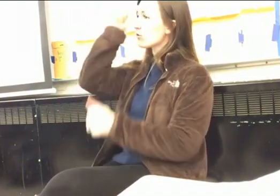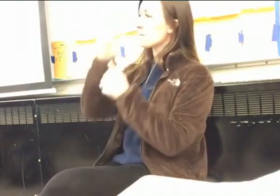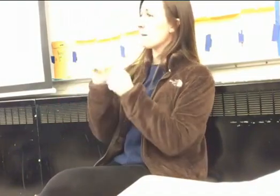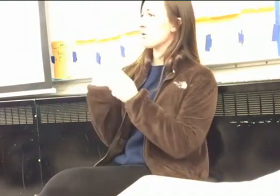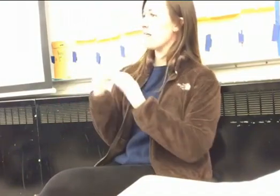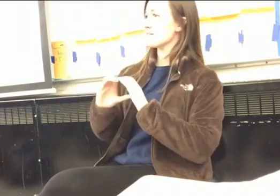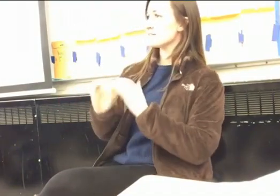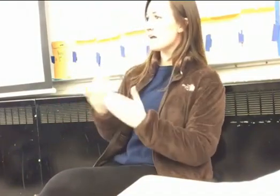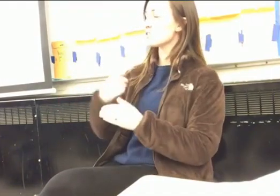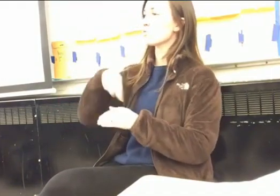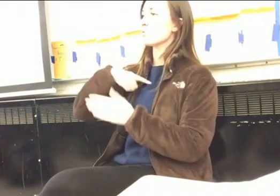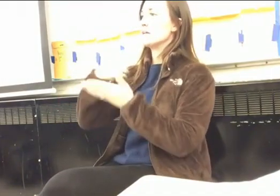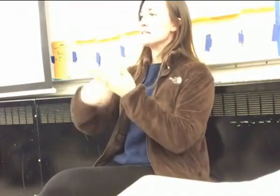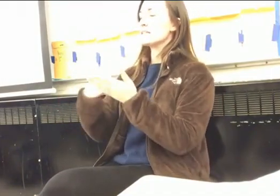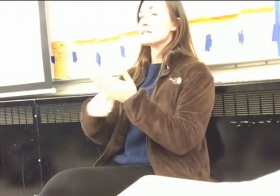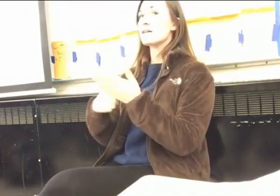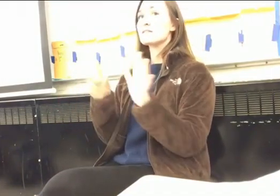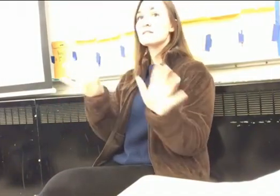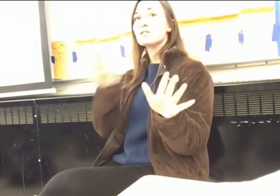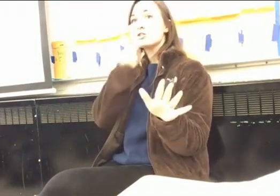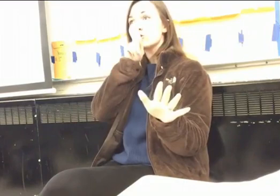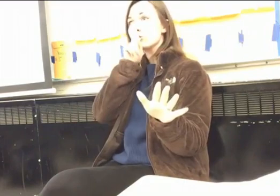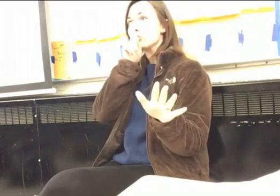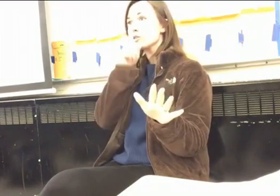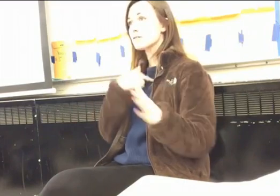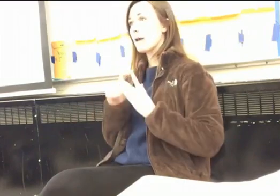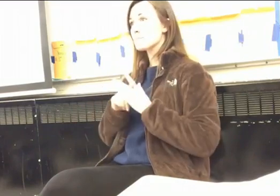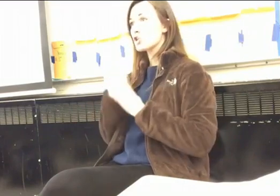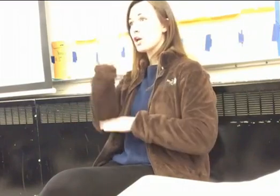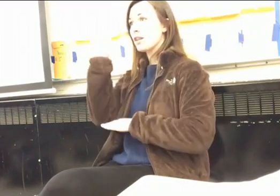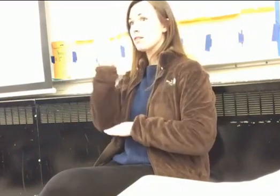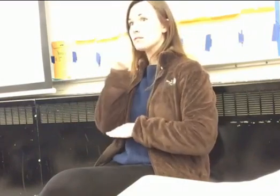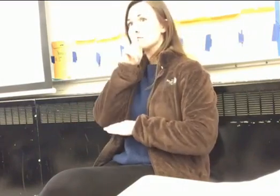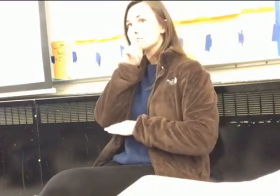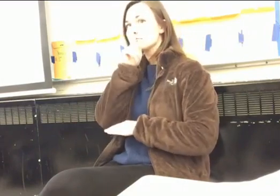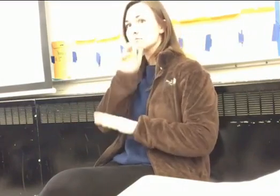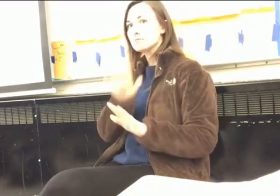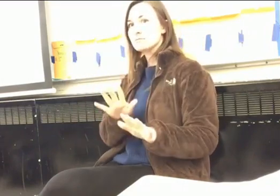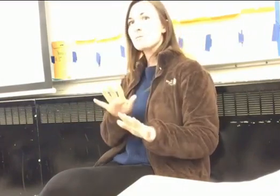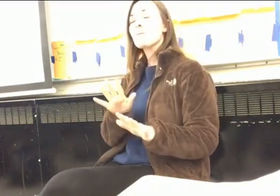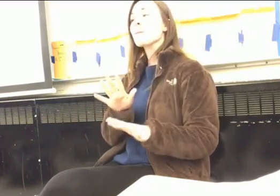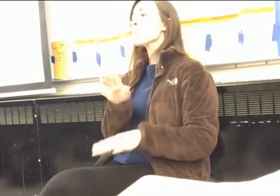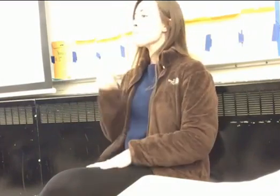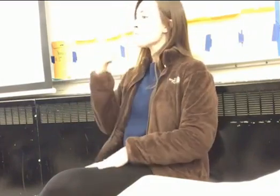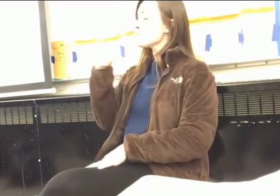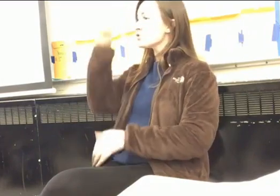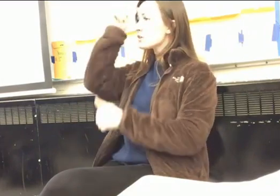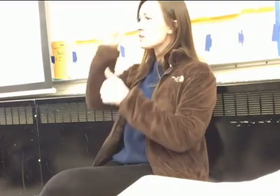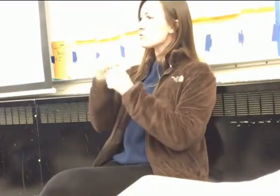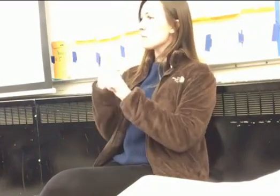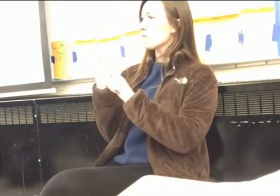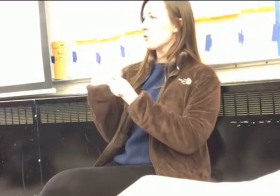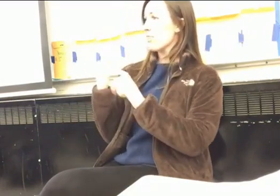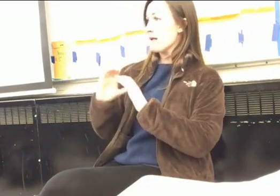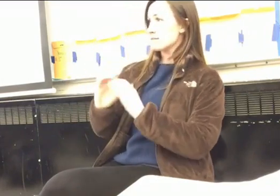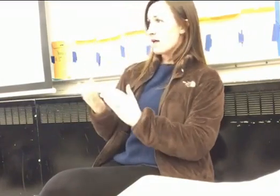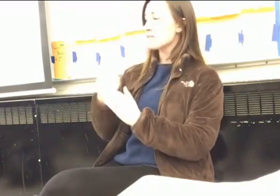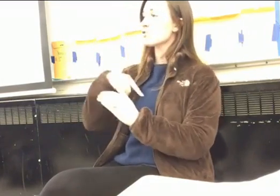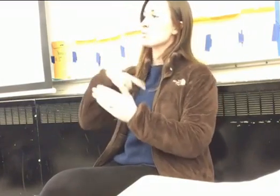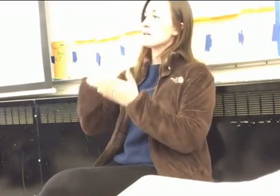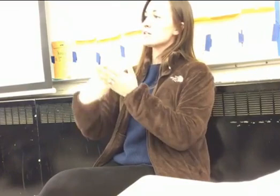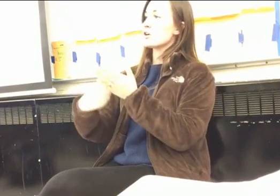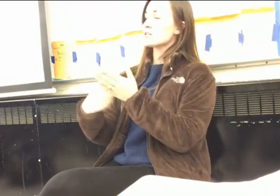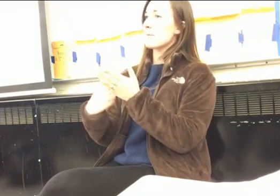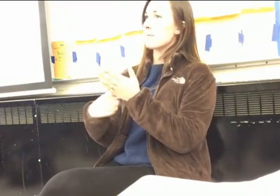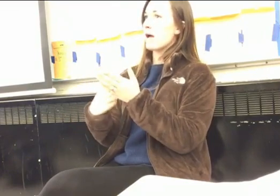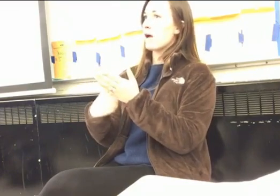about, hey guys, we're starting, okay? So if you guys remember from last class period, we talked